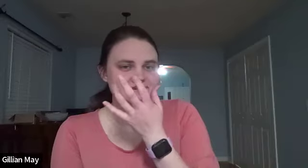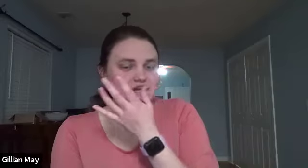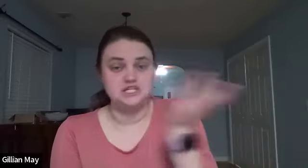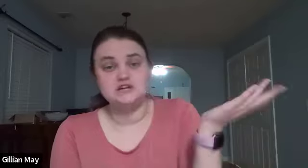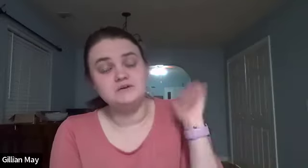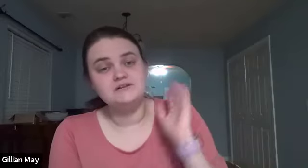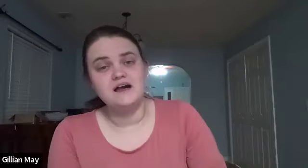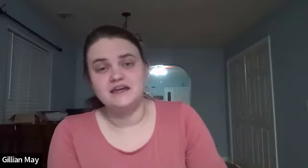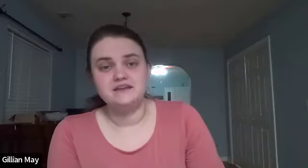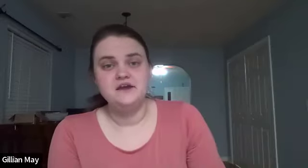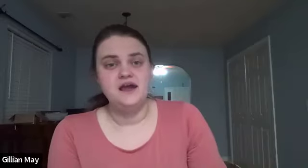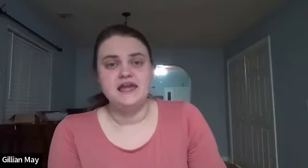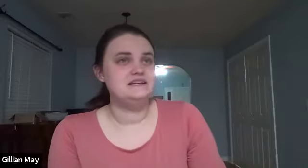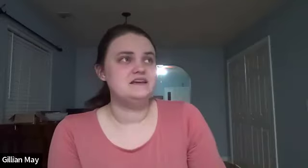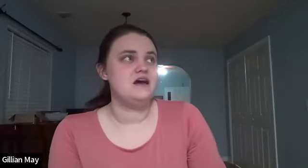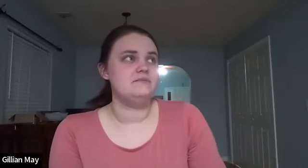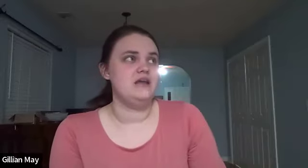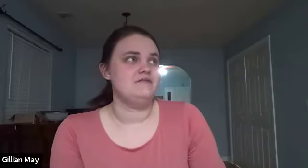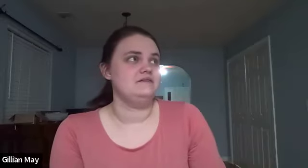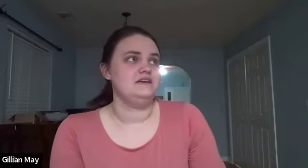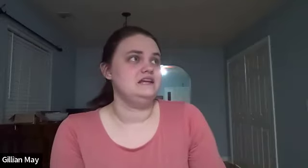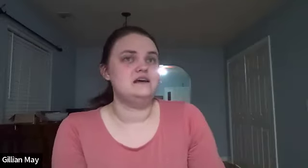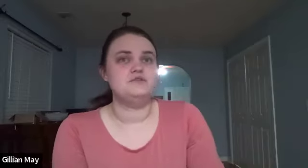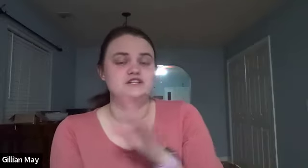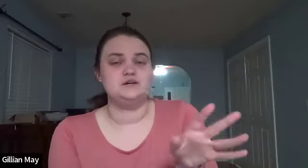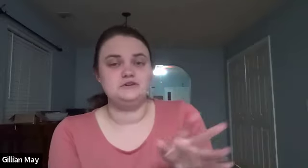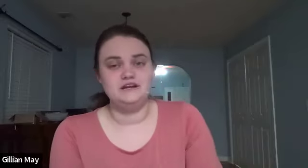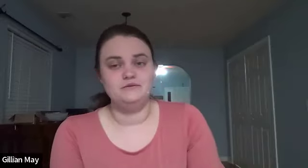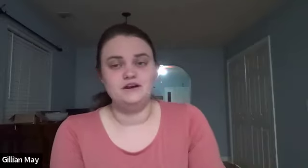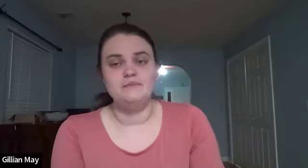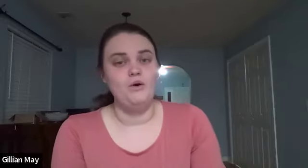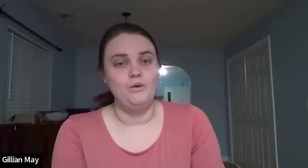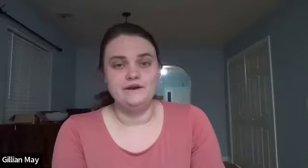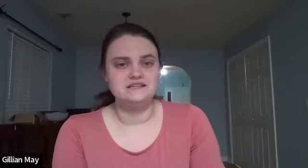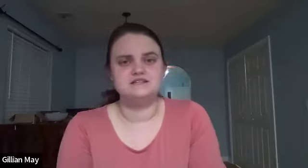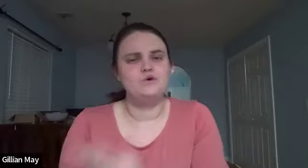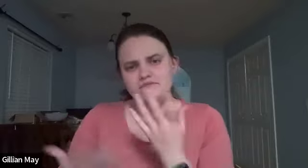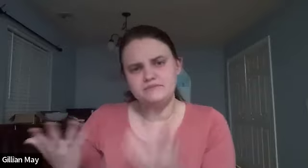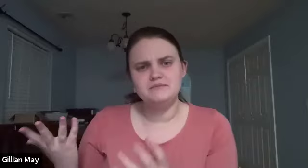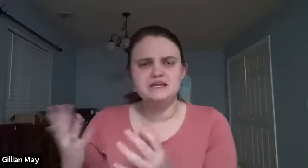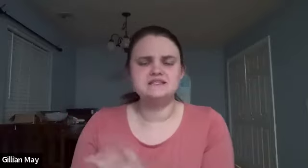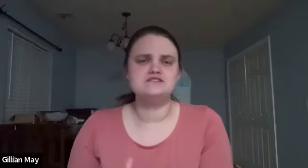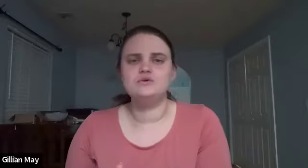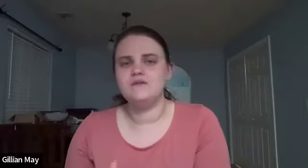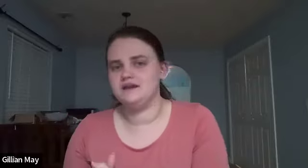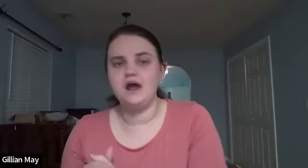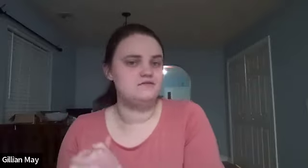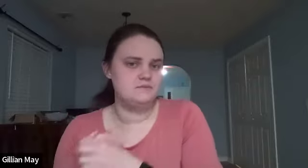in general. Like anytime there's an interpreter anywhere, I'm always like, because we'll have big meetings at school, and like not everybody